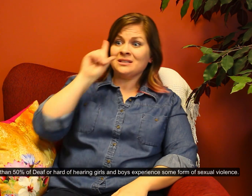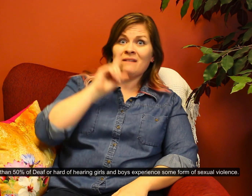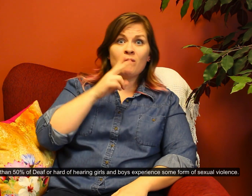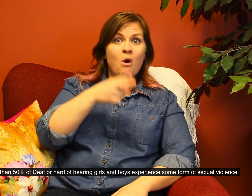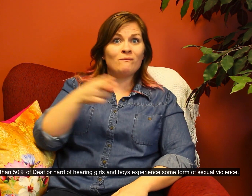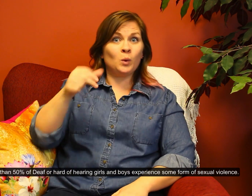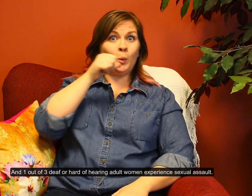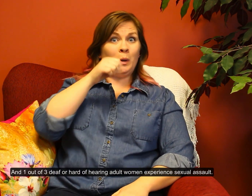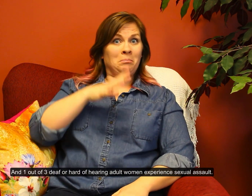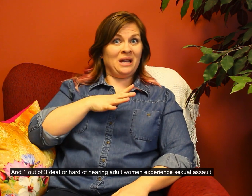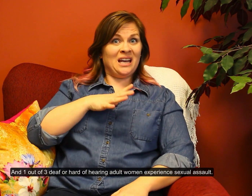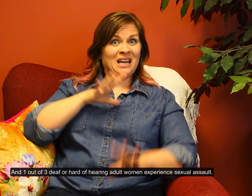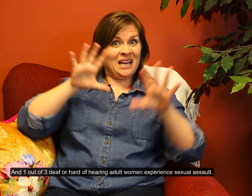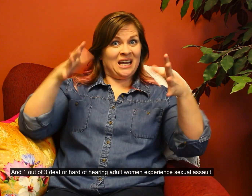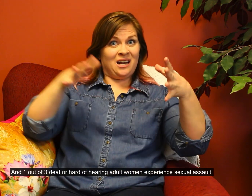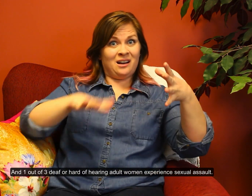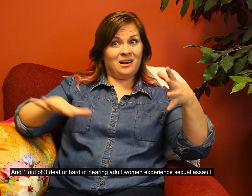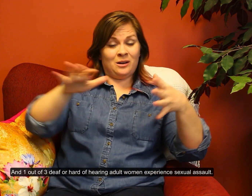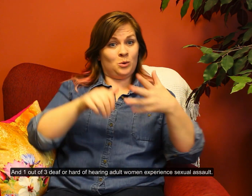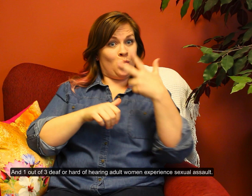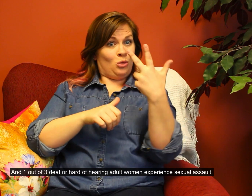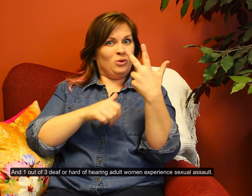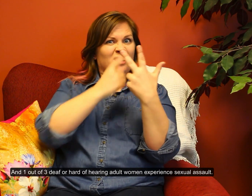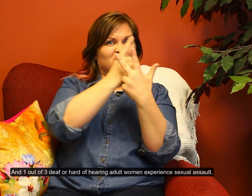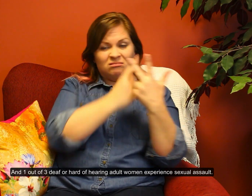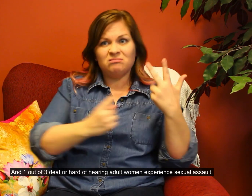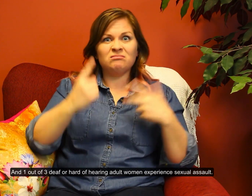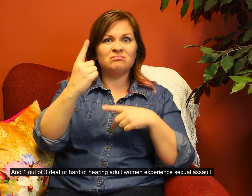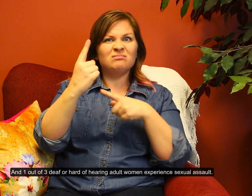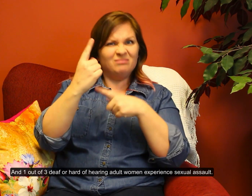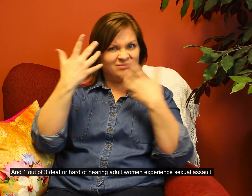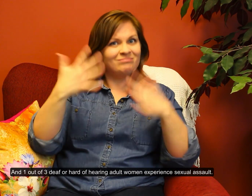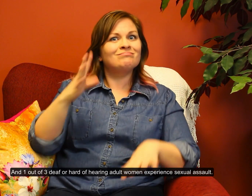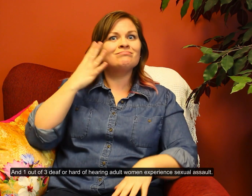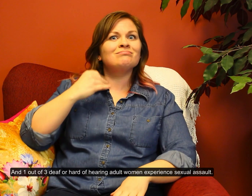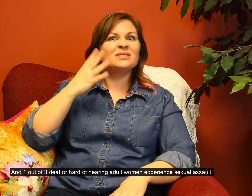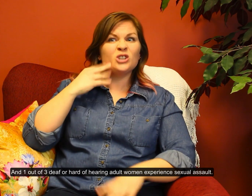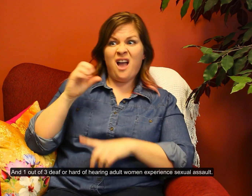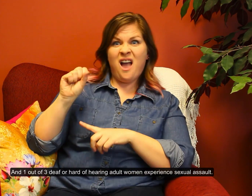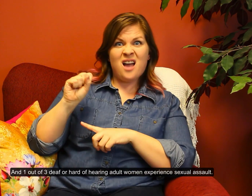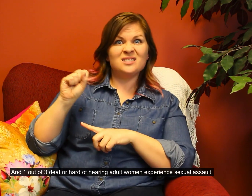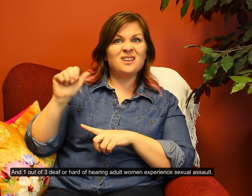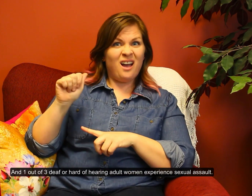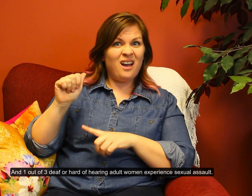And 1 out of 3 deaf or hard of hearing adult women experience sexual assault.